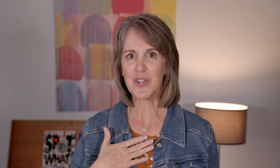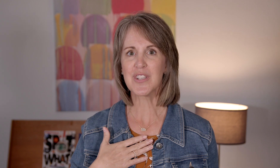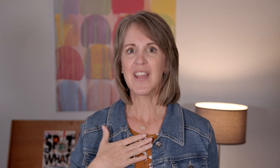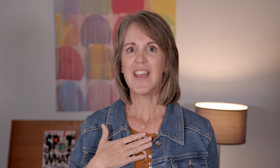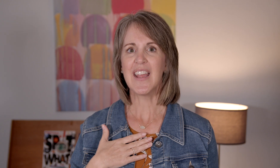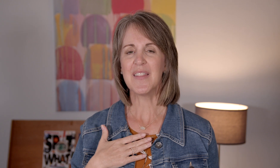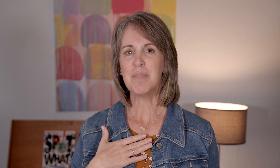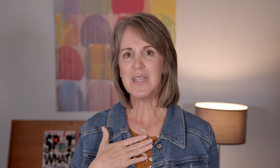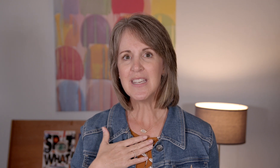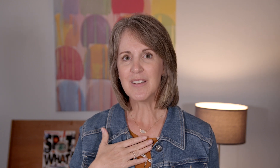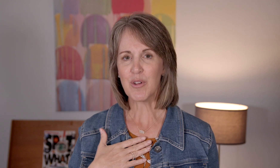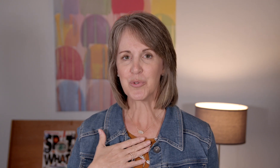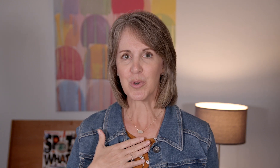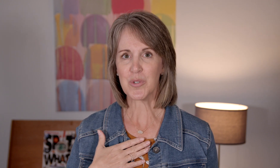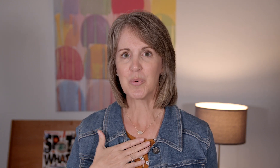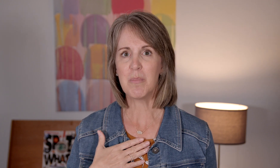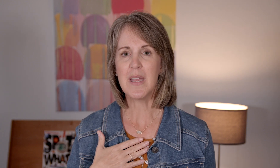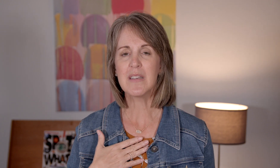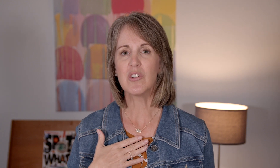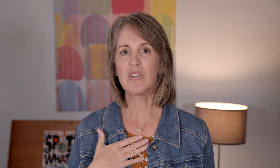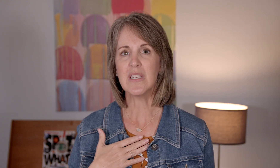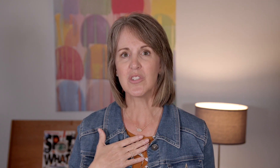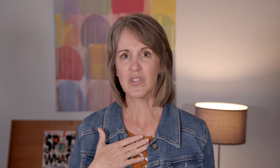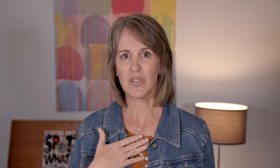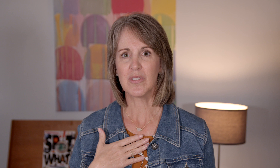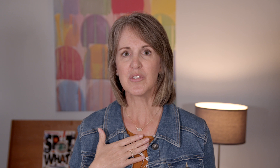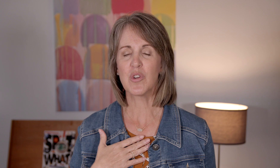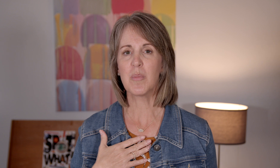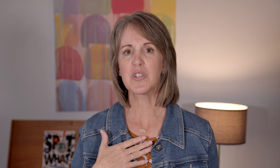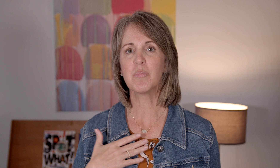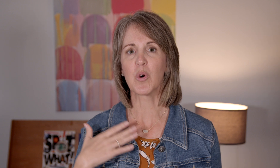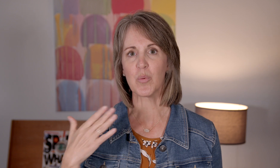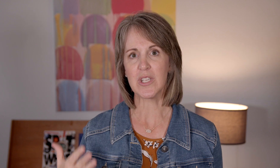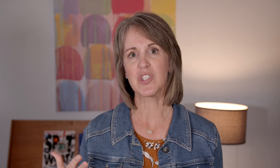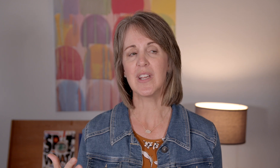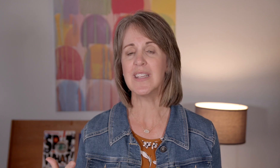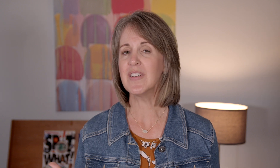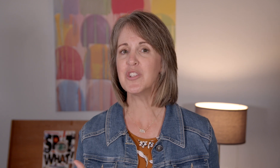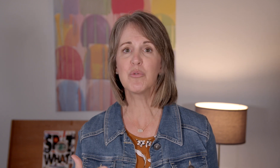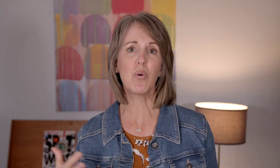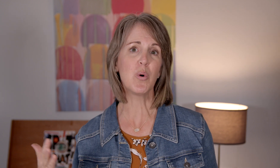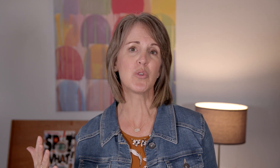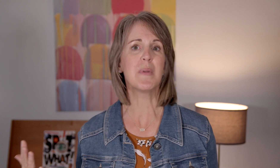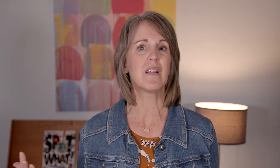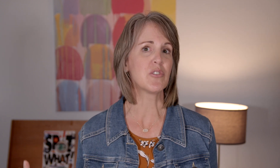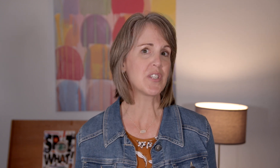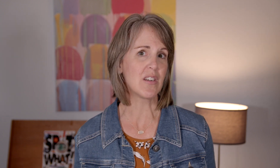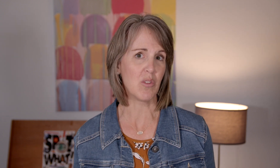heart, and the meaning of those words will make your Easter so much more rich. And even as you grow older, you may not understand all the